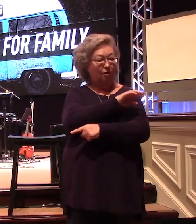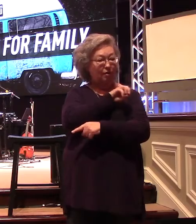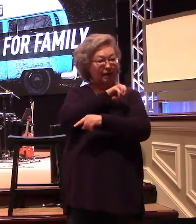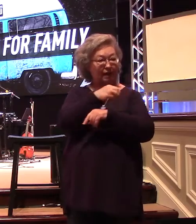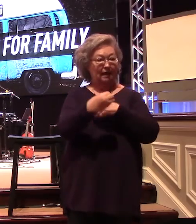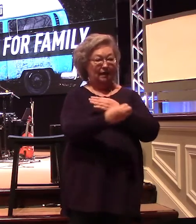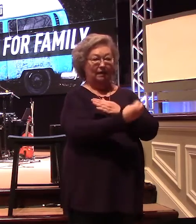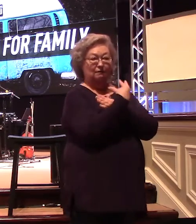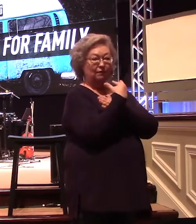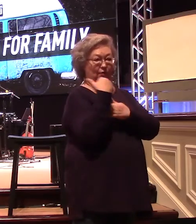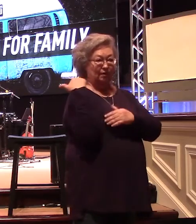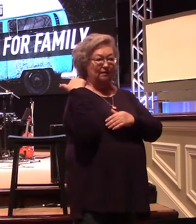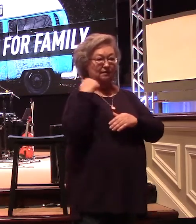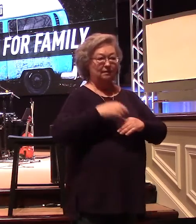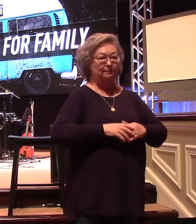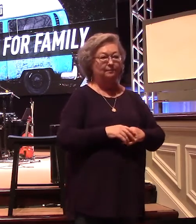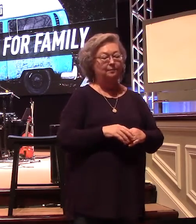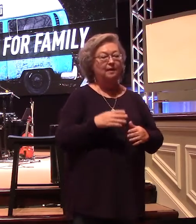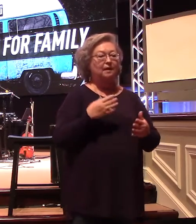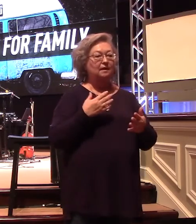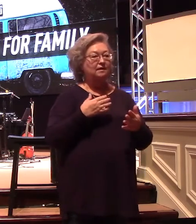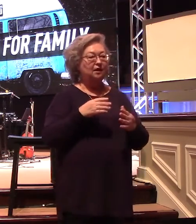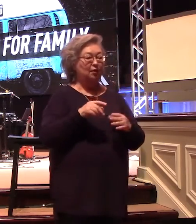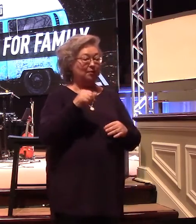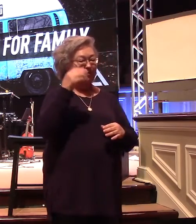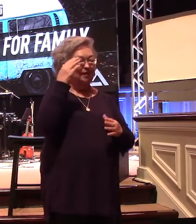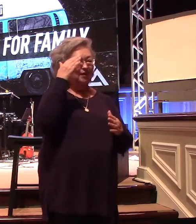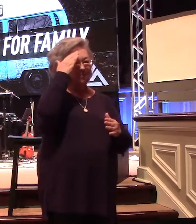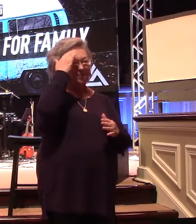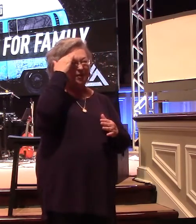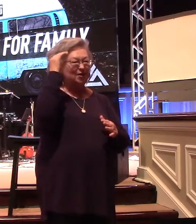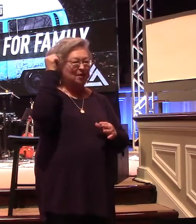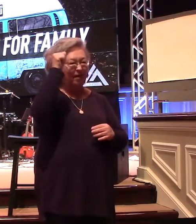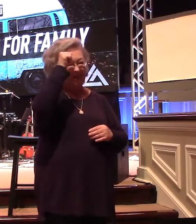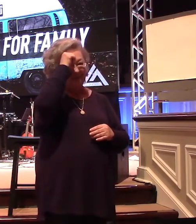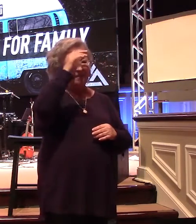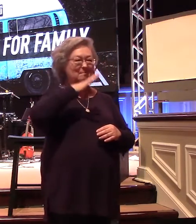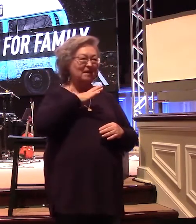guy is, you know, that, you know, gray hair and wrinkles only adds character, you know,